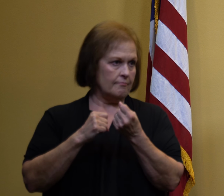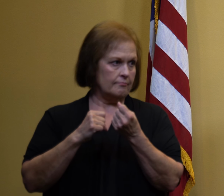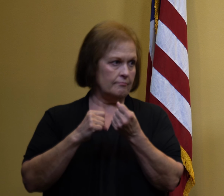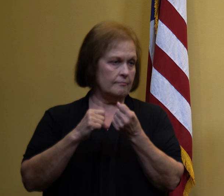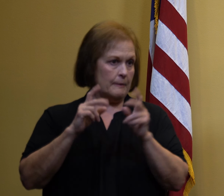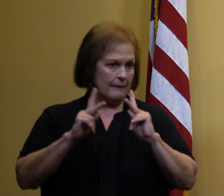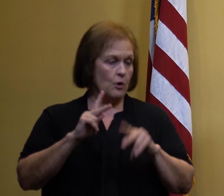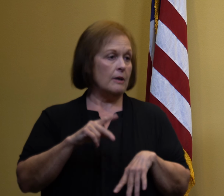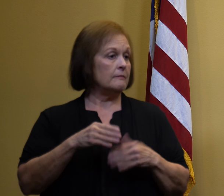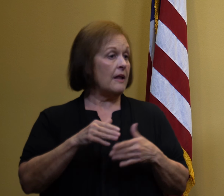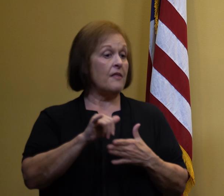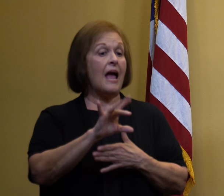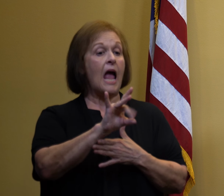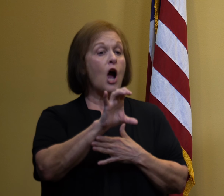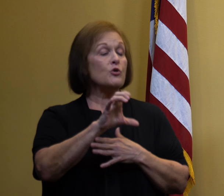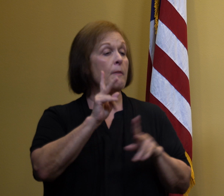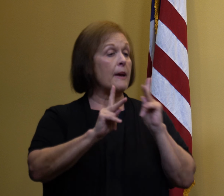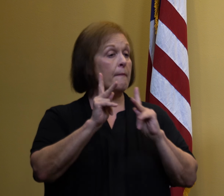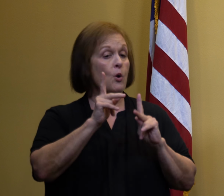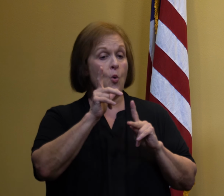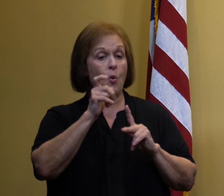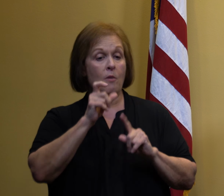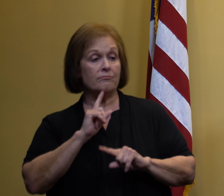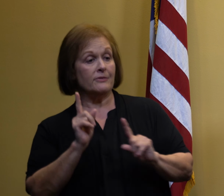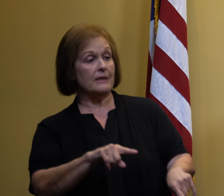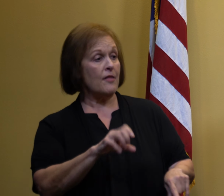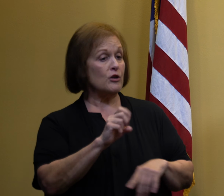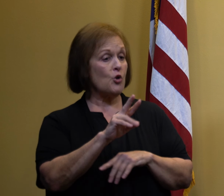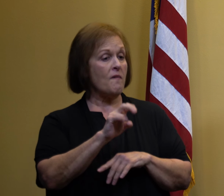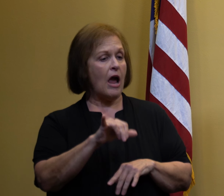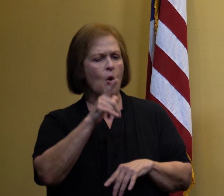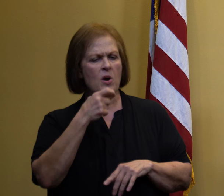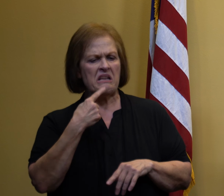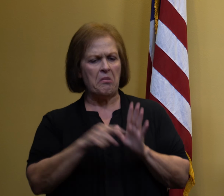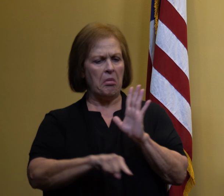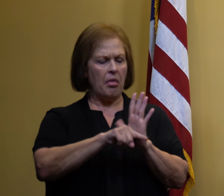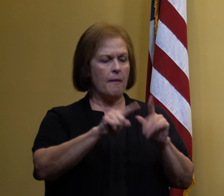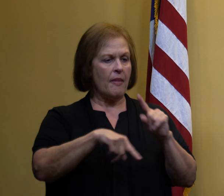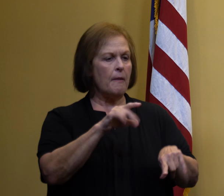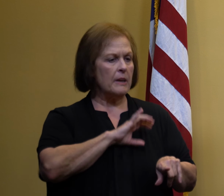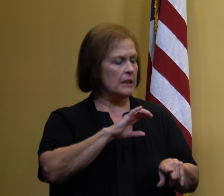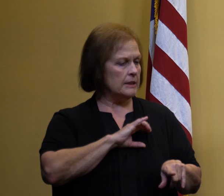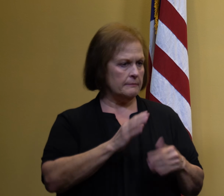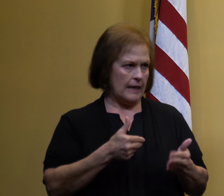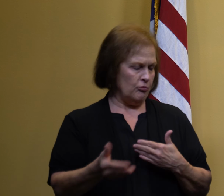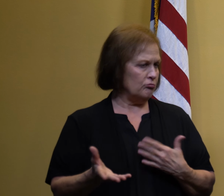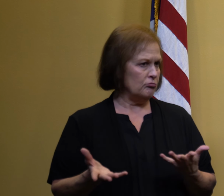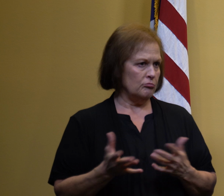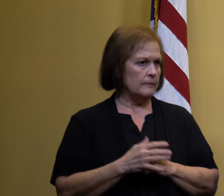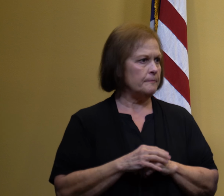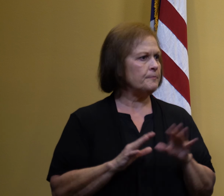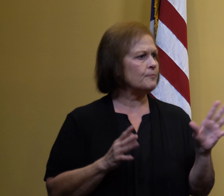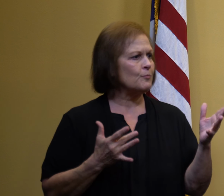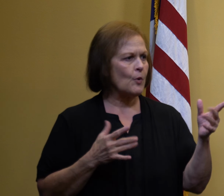those 800 that responded to that survey, speaking negative about NOPD. Patsy, there'll be the issue, and then